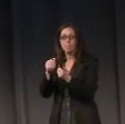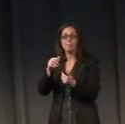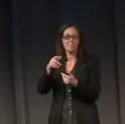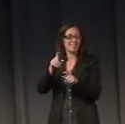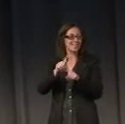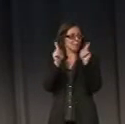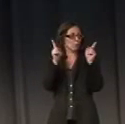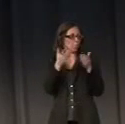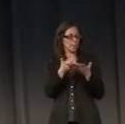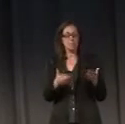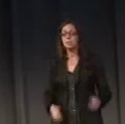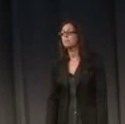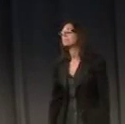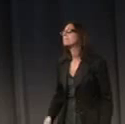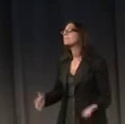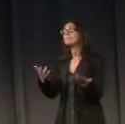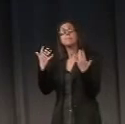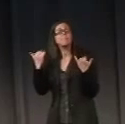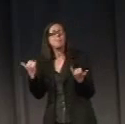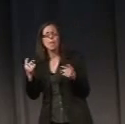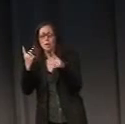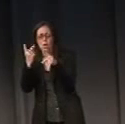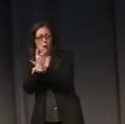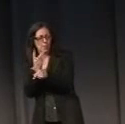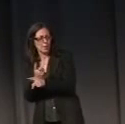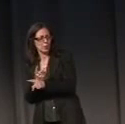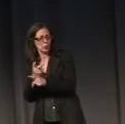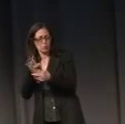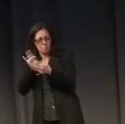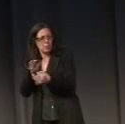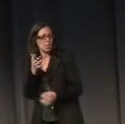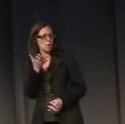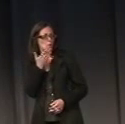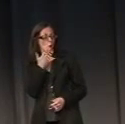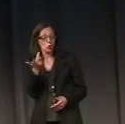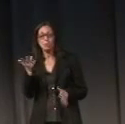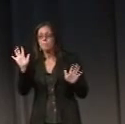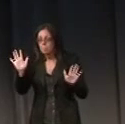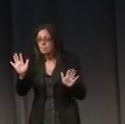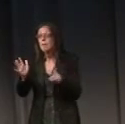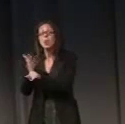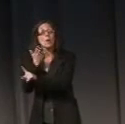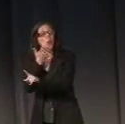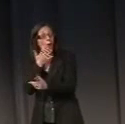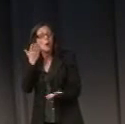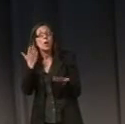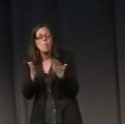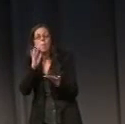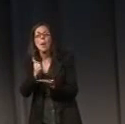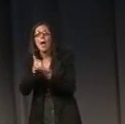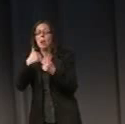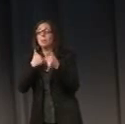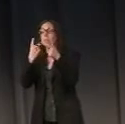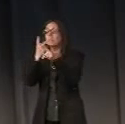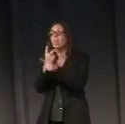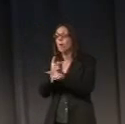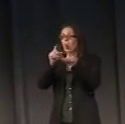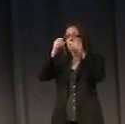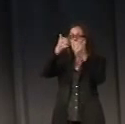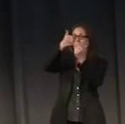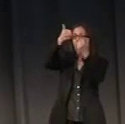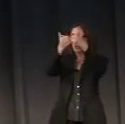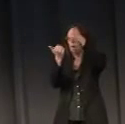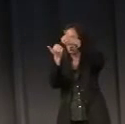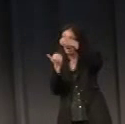boiled down to two pieces. One is, sure, color might be useful for segmenting objects. That is, for discriminating where